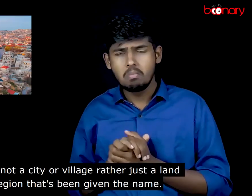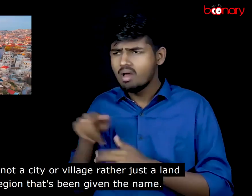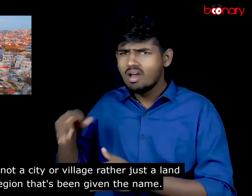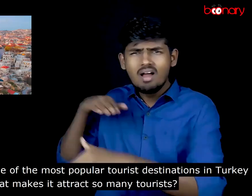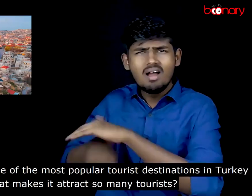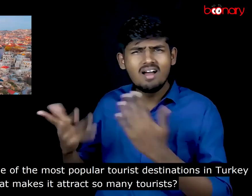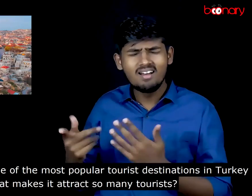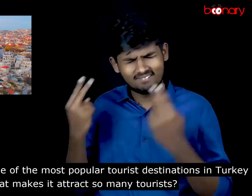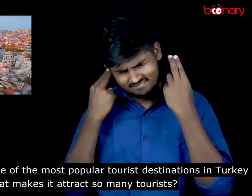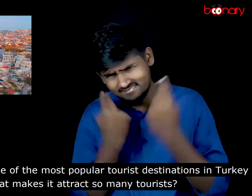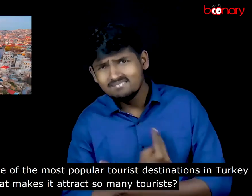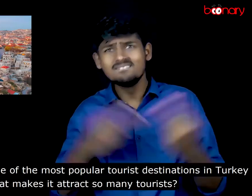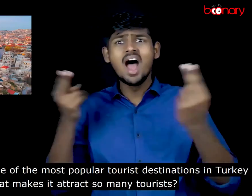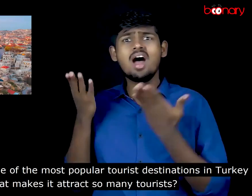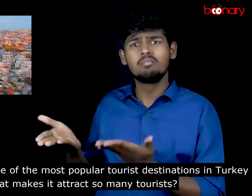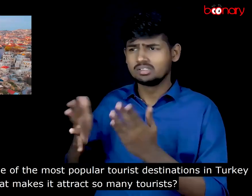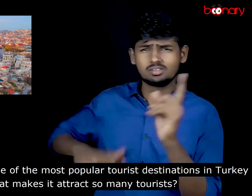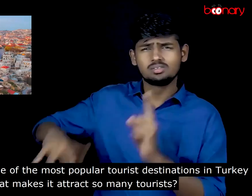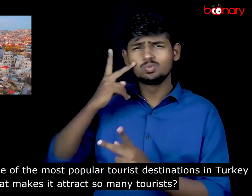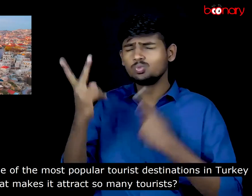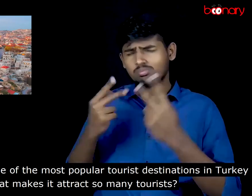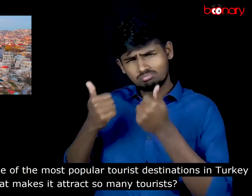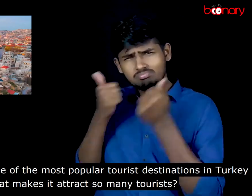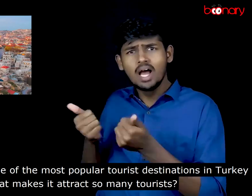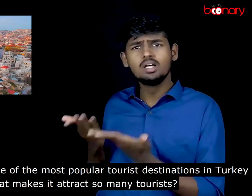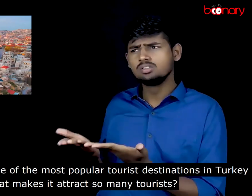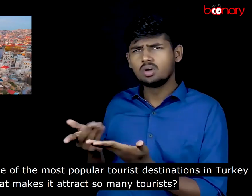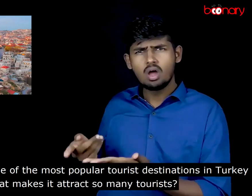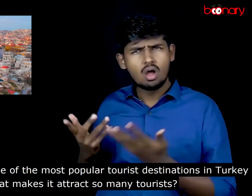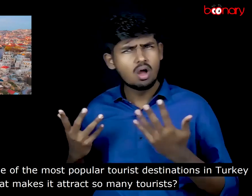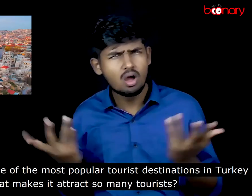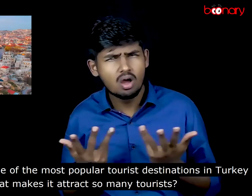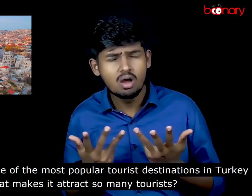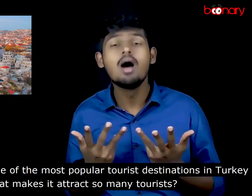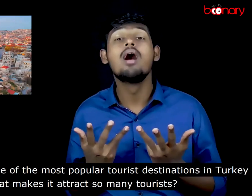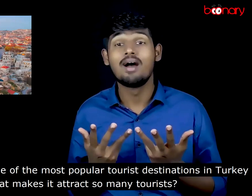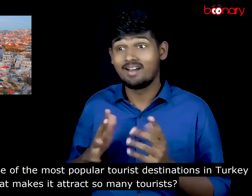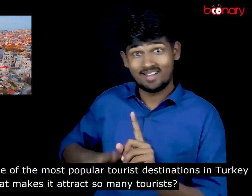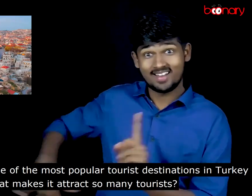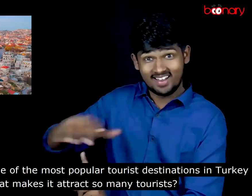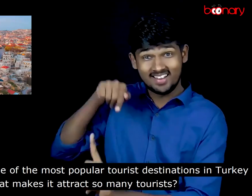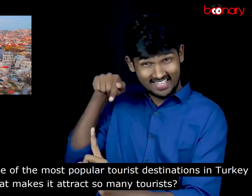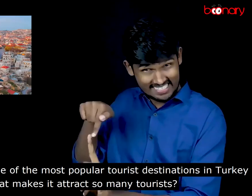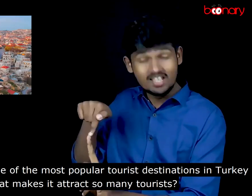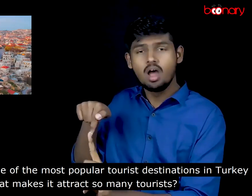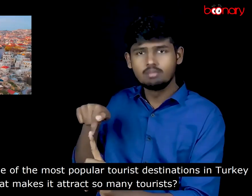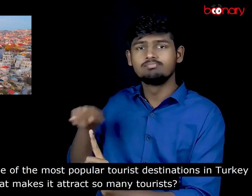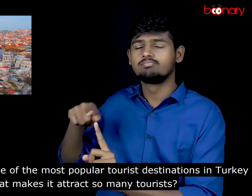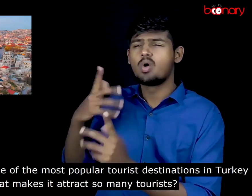name. This area is one of the most popular tourist destinations in Turkey, and what makes it so attractive